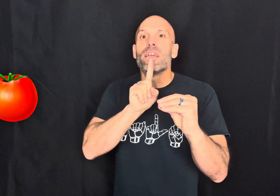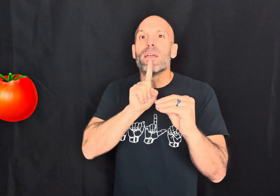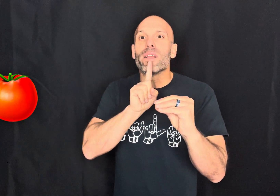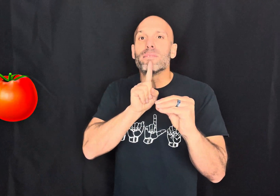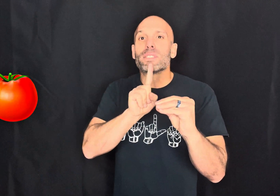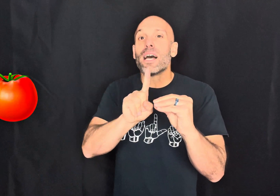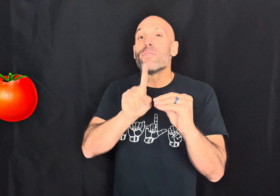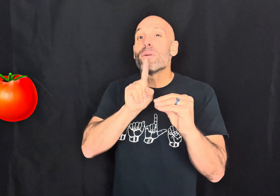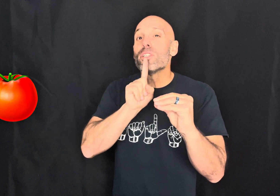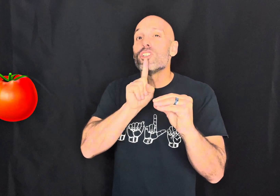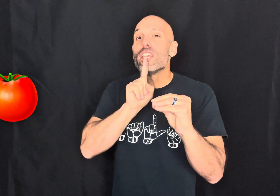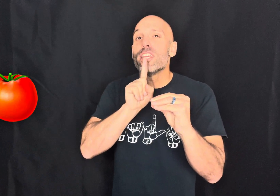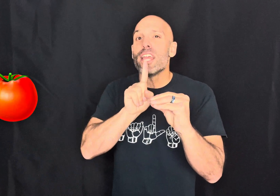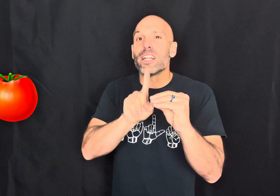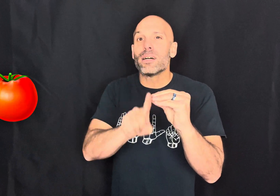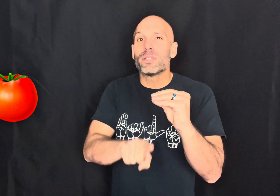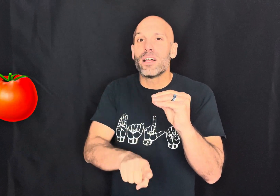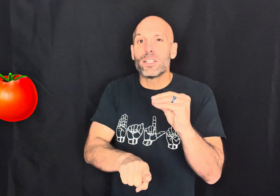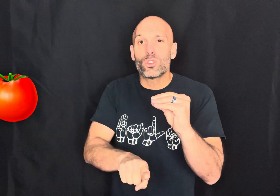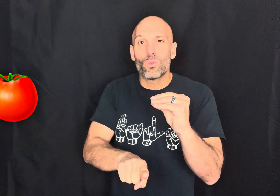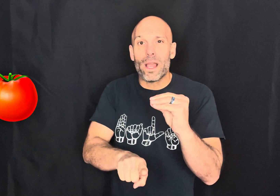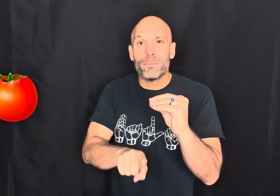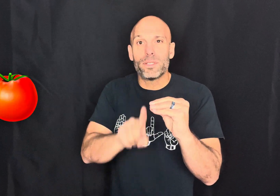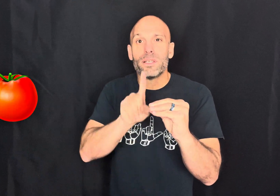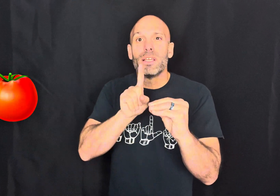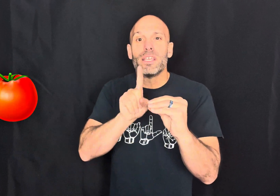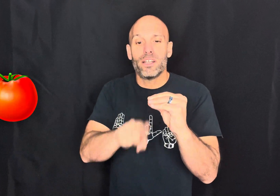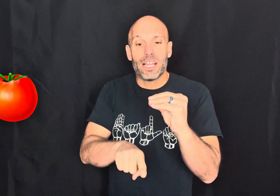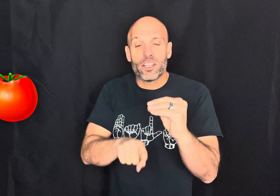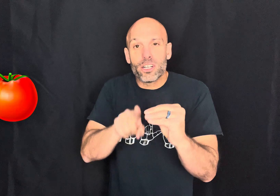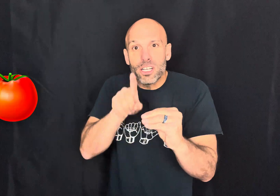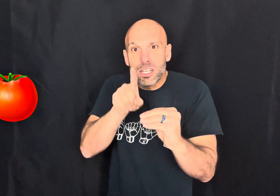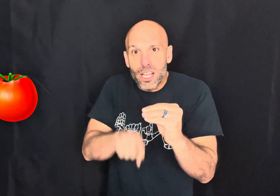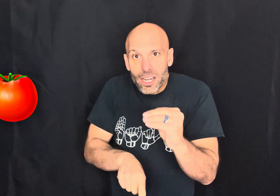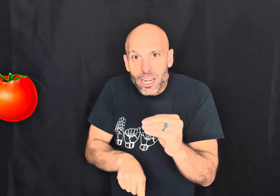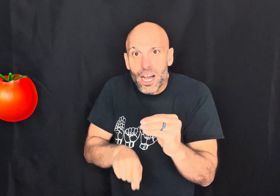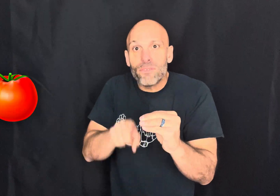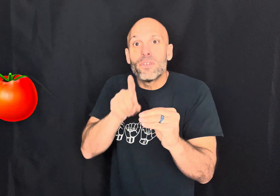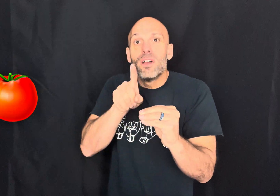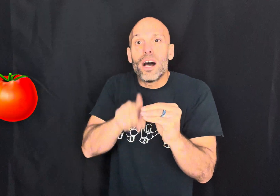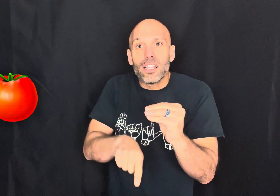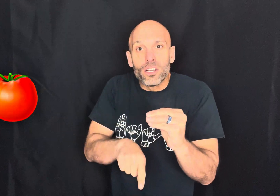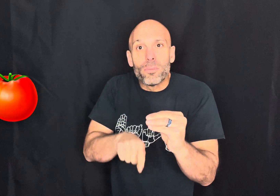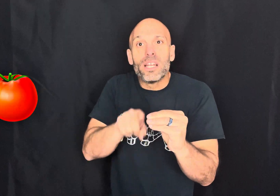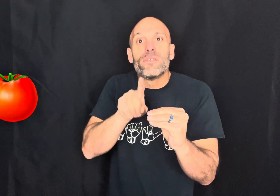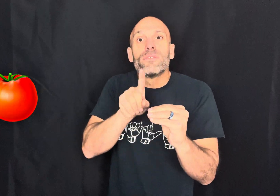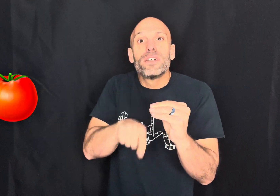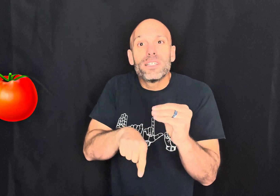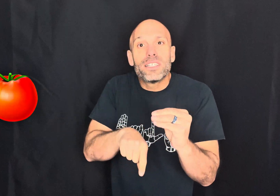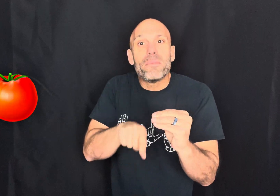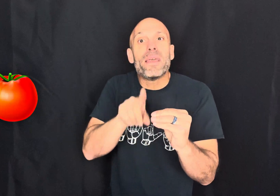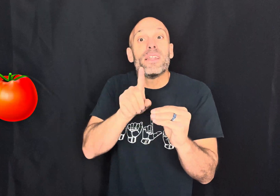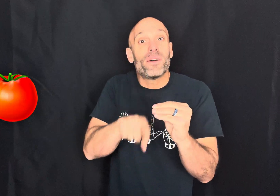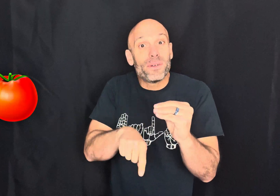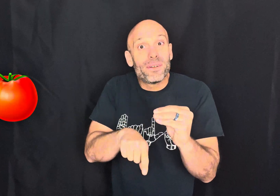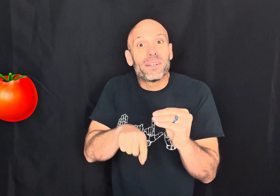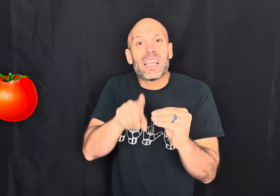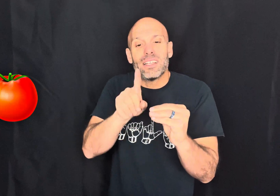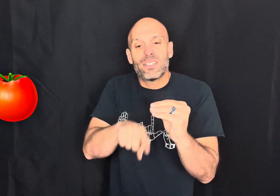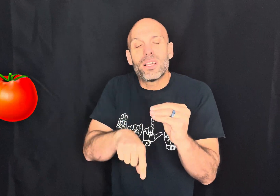it comes kind of from the chin and comes down and swipes here, like you're cutting off a little bit of tomato. Okay,